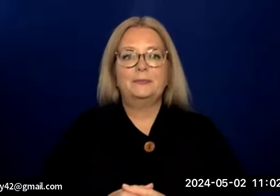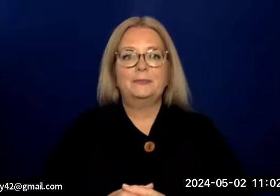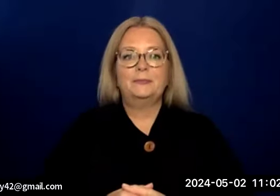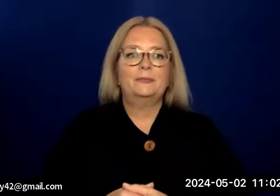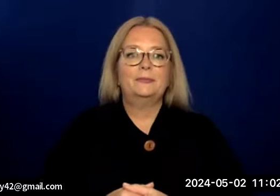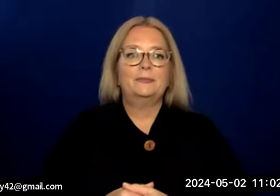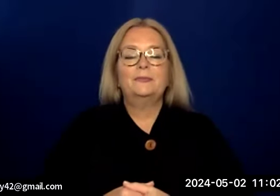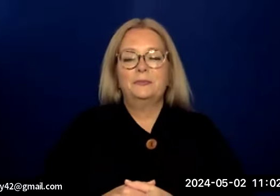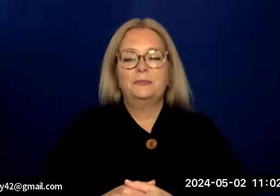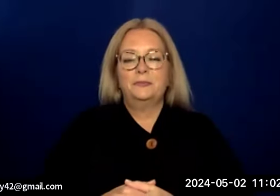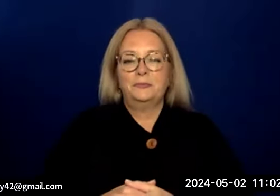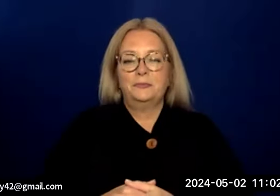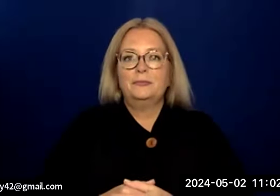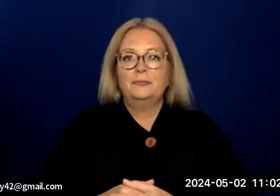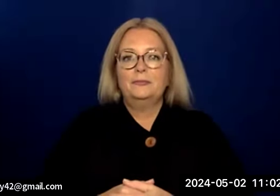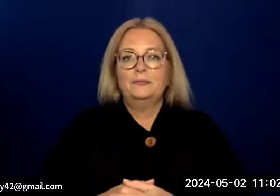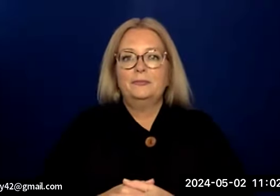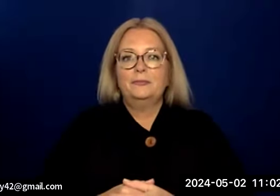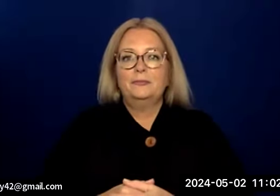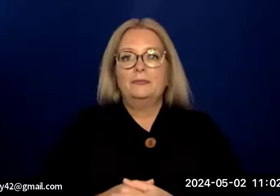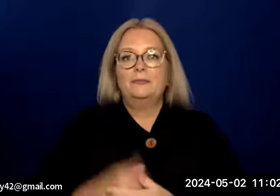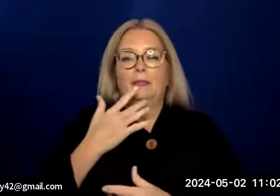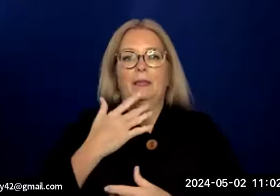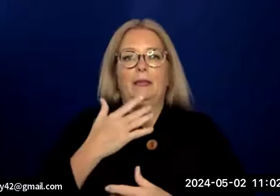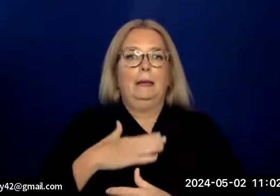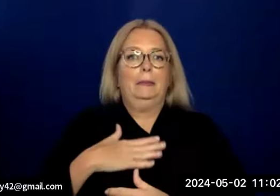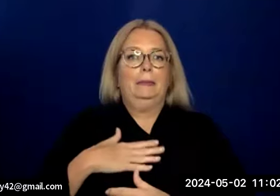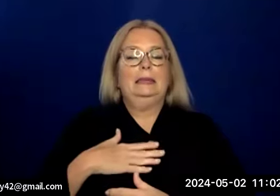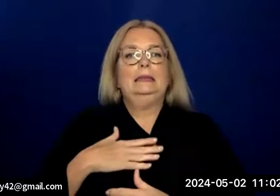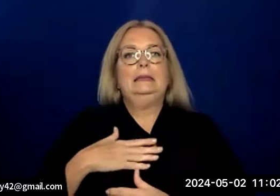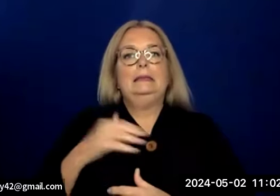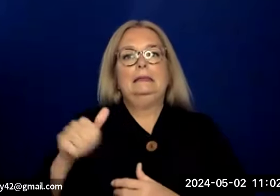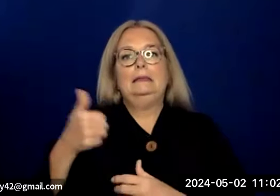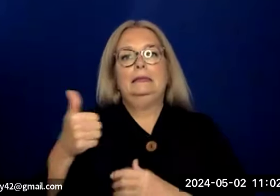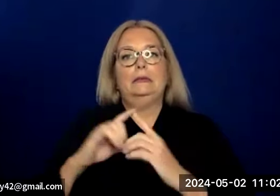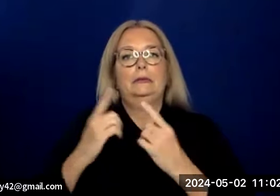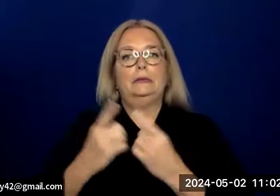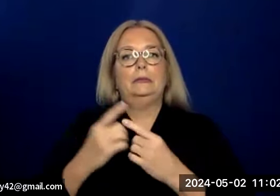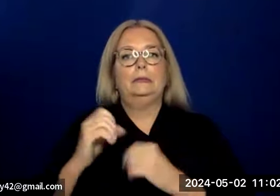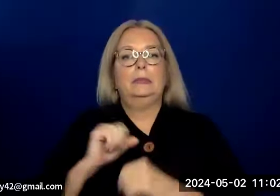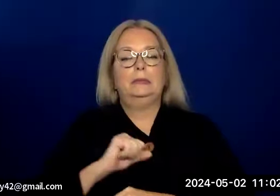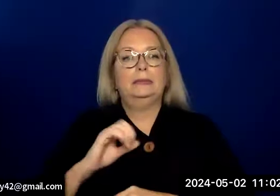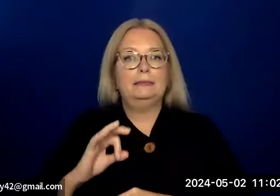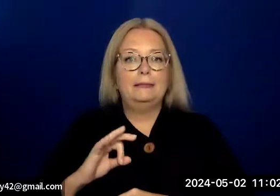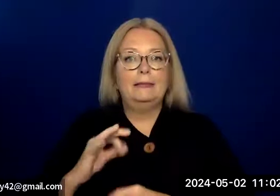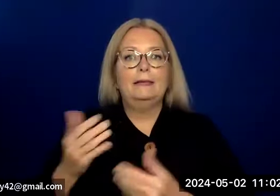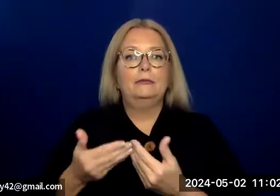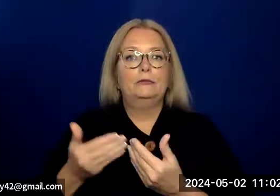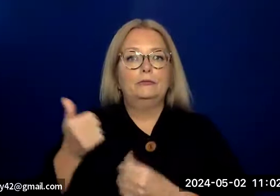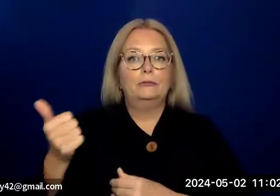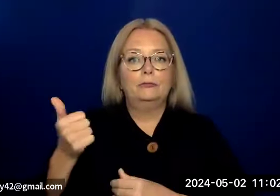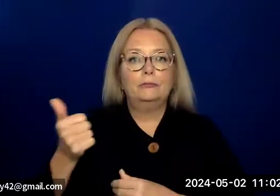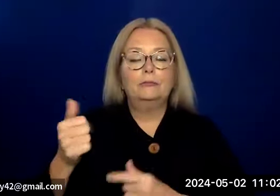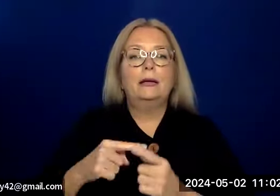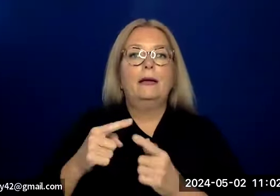Now, I'd like to have the other department staff on this webinar introduce themselves. Then I will give some instructions for using